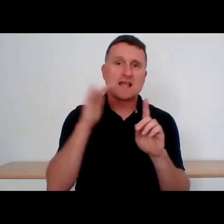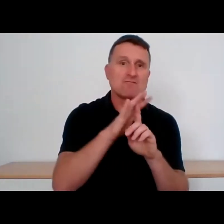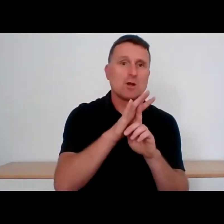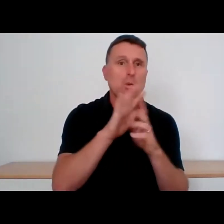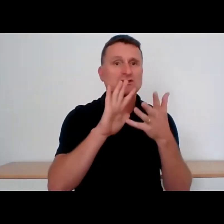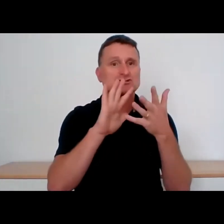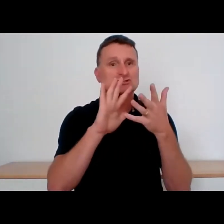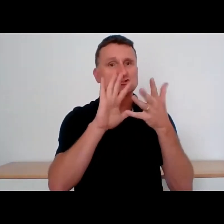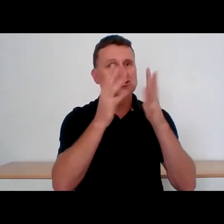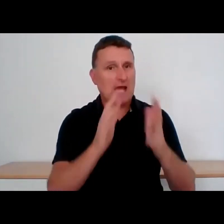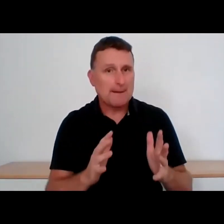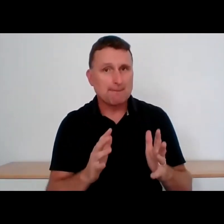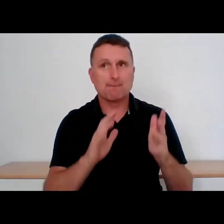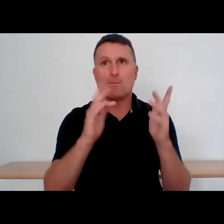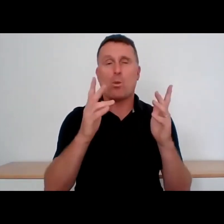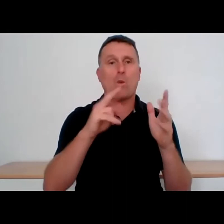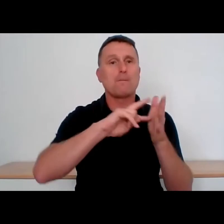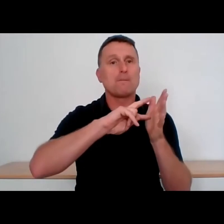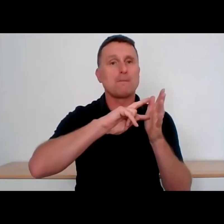of your accessibility policy.